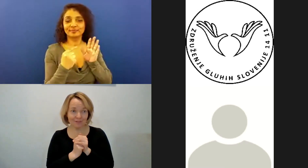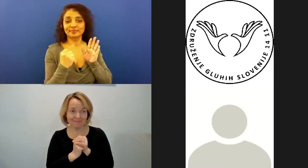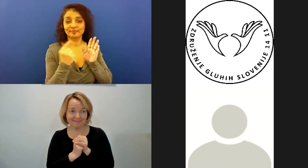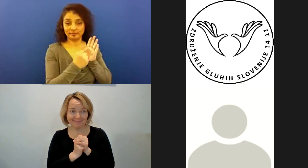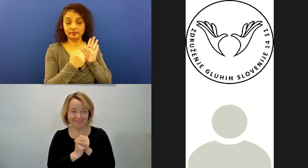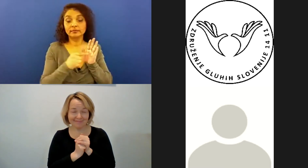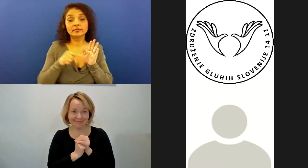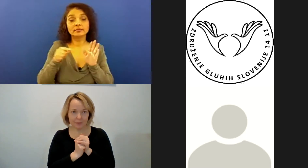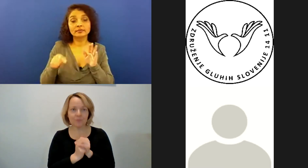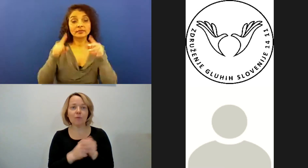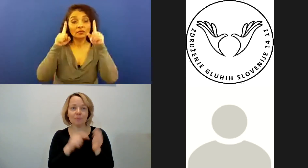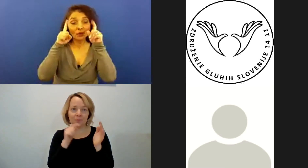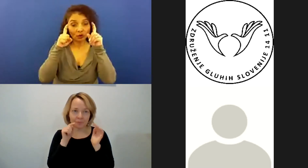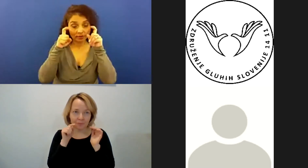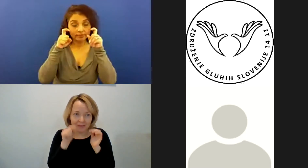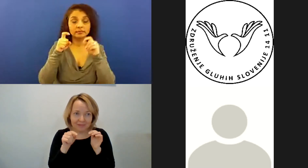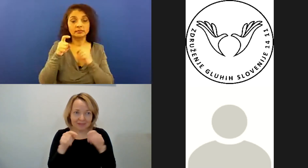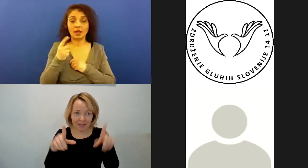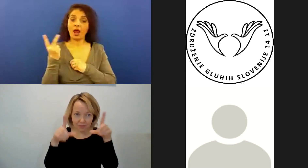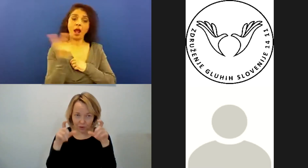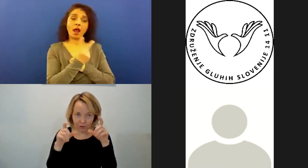As you may have seen from the pictures,